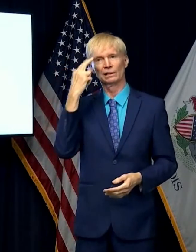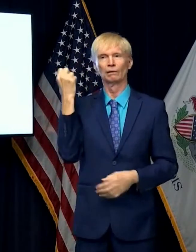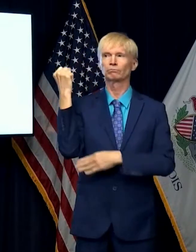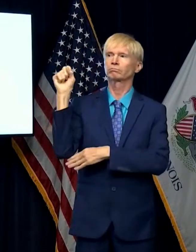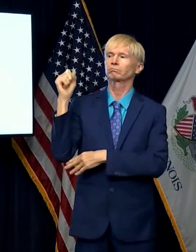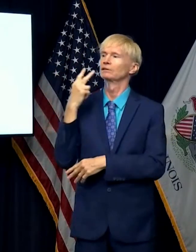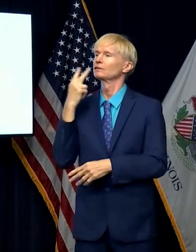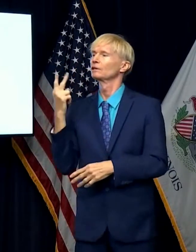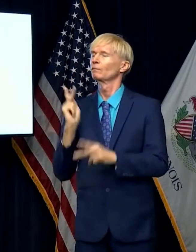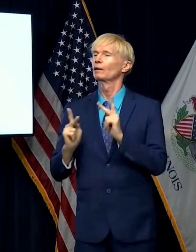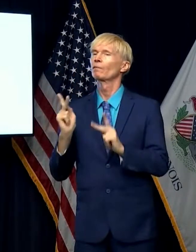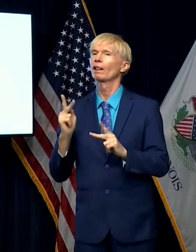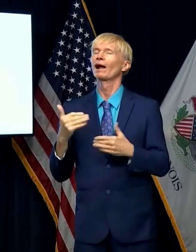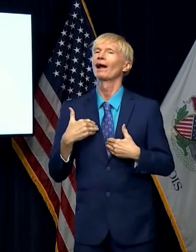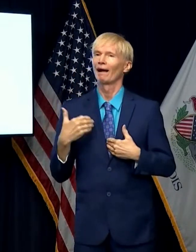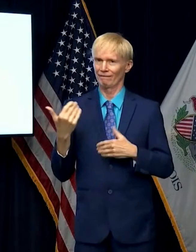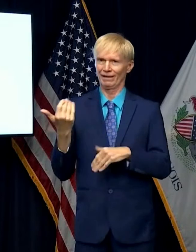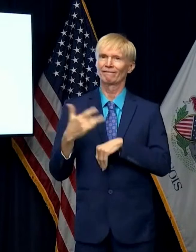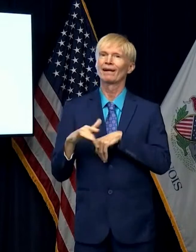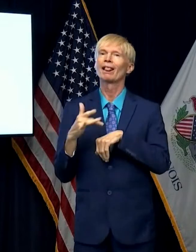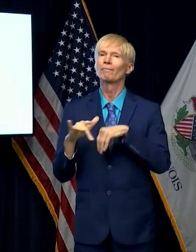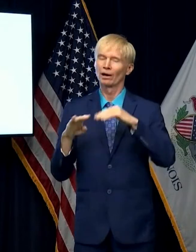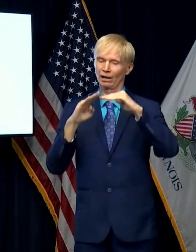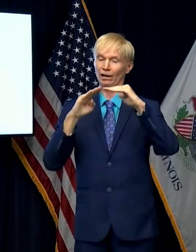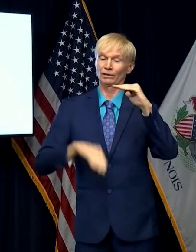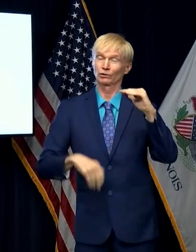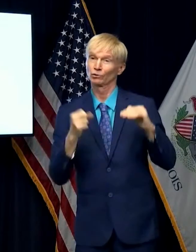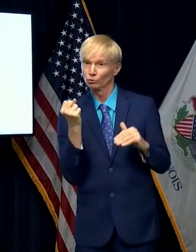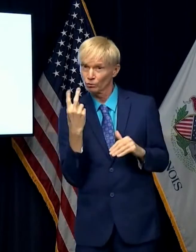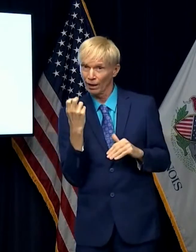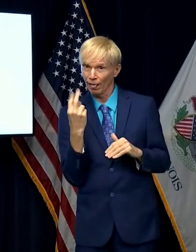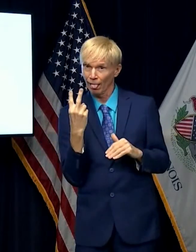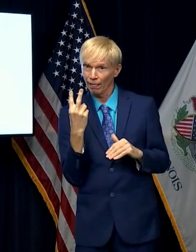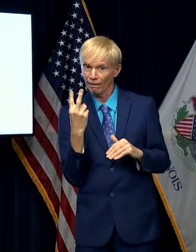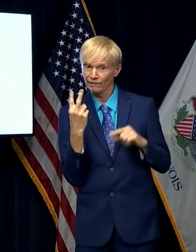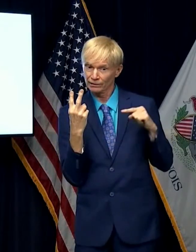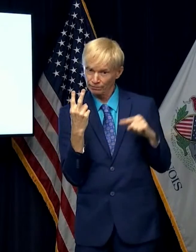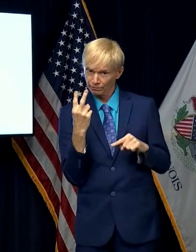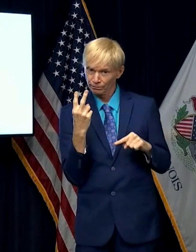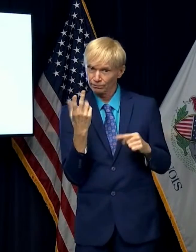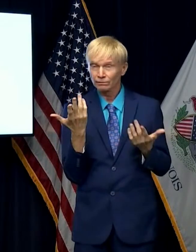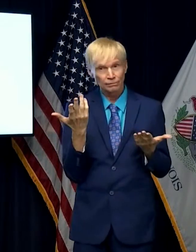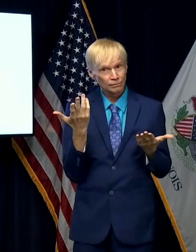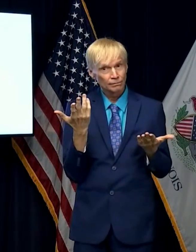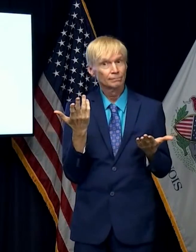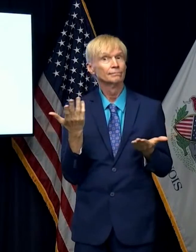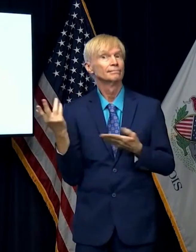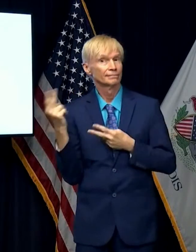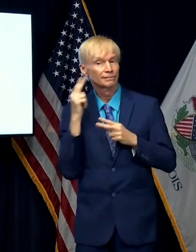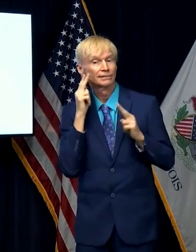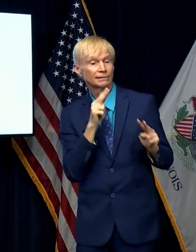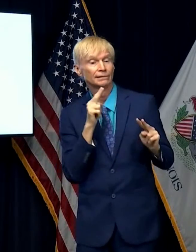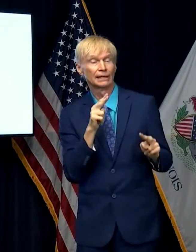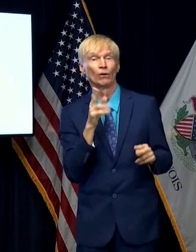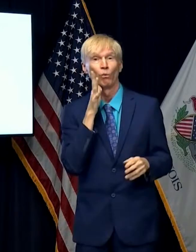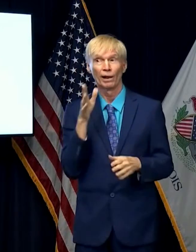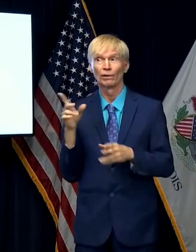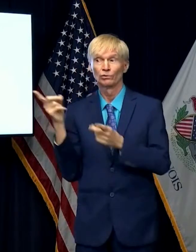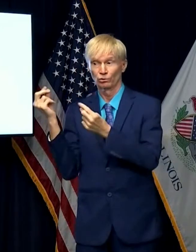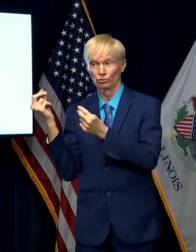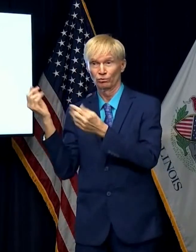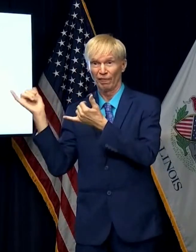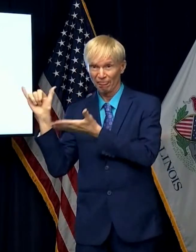see vaccines available for kids under 12. That's one thing that we'll take into